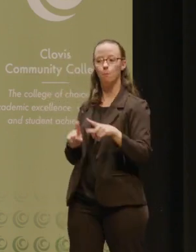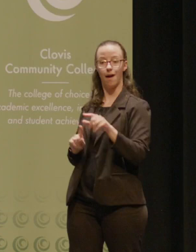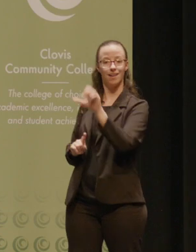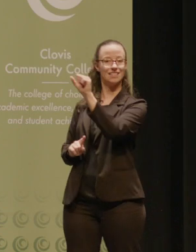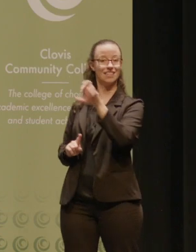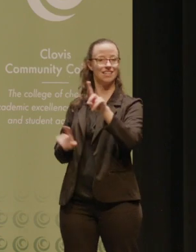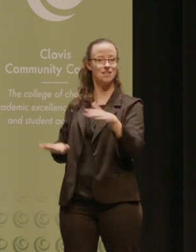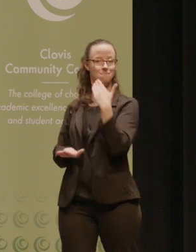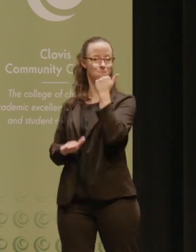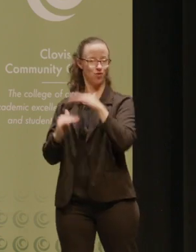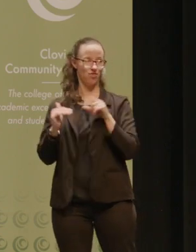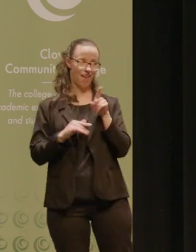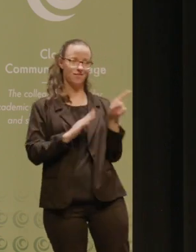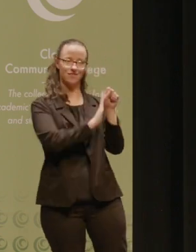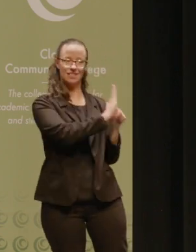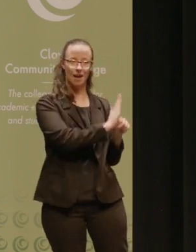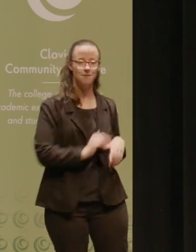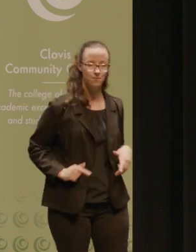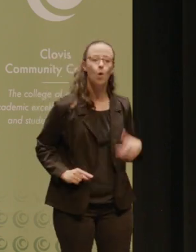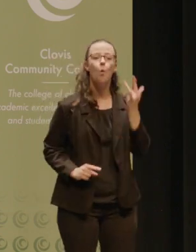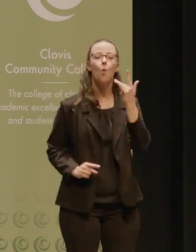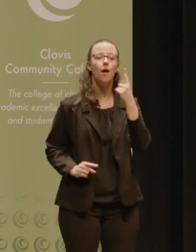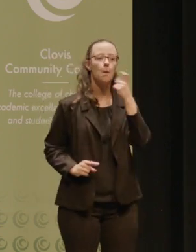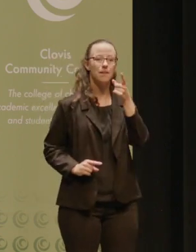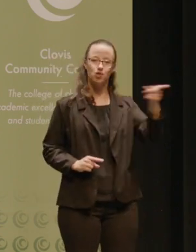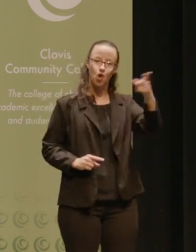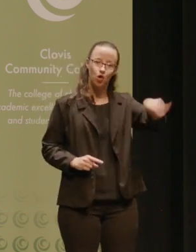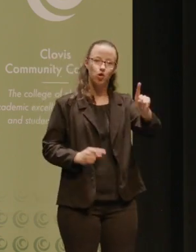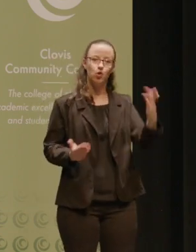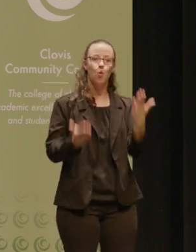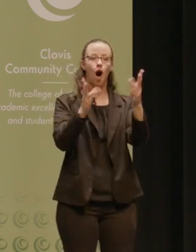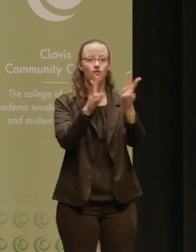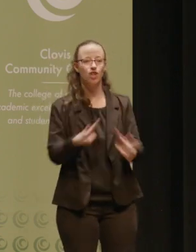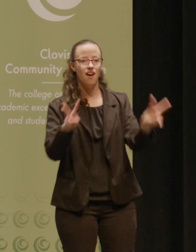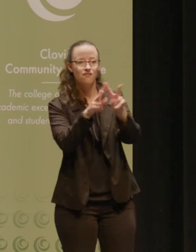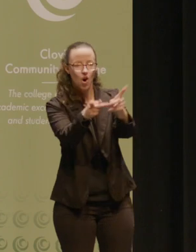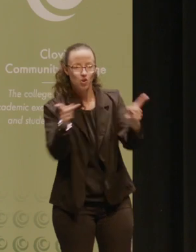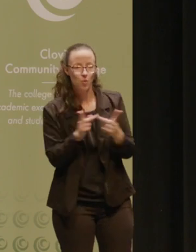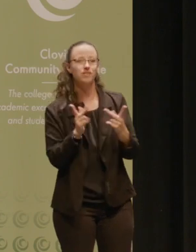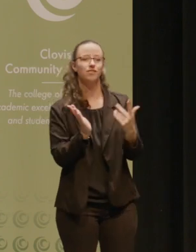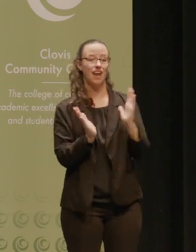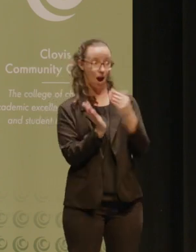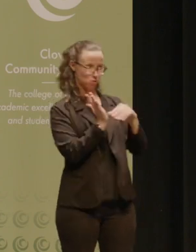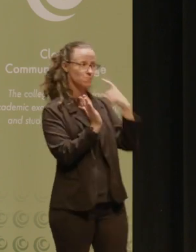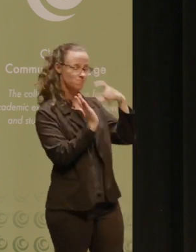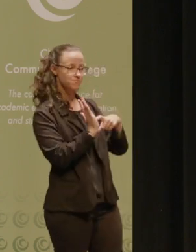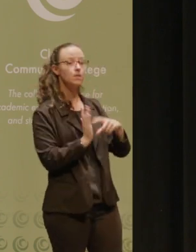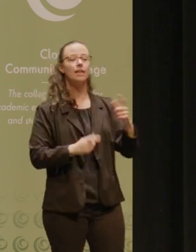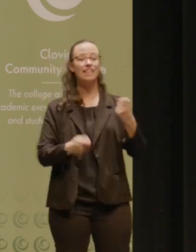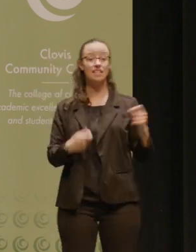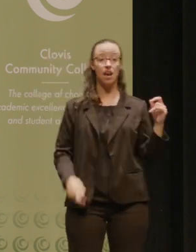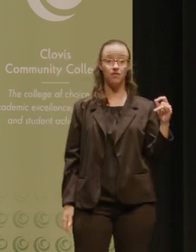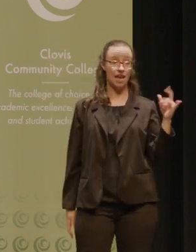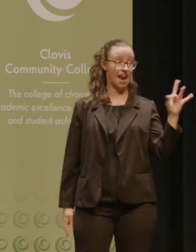state. I'd like to think it's because you offer a value proposition that our students know and they see it. So instead of 18%